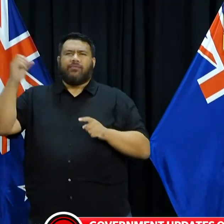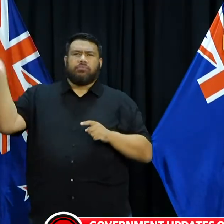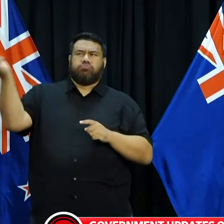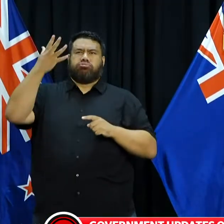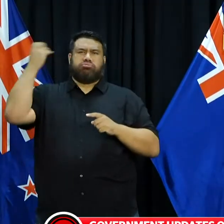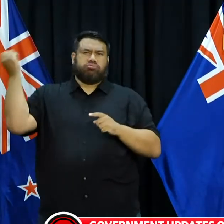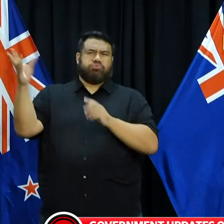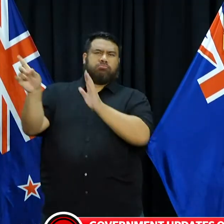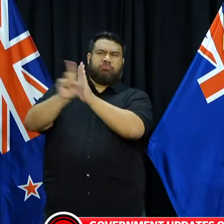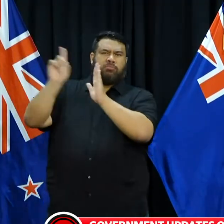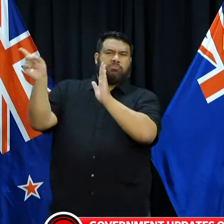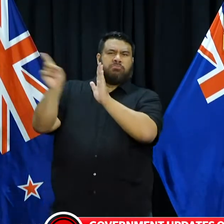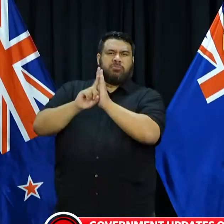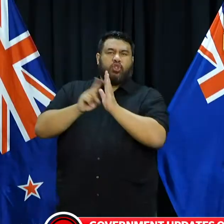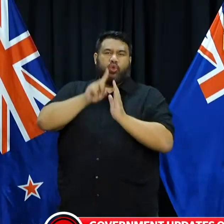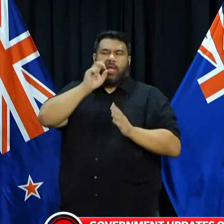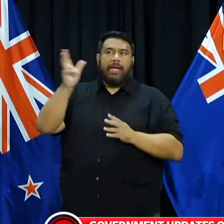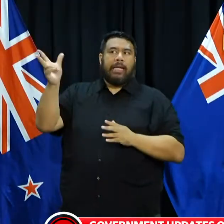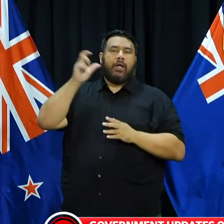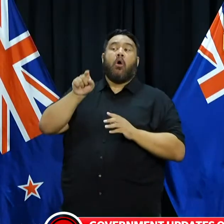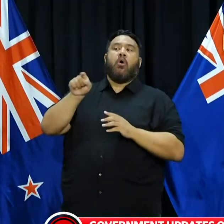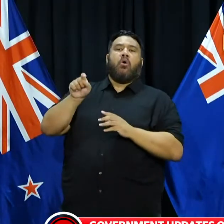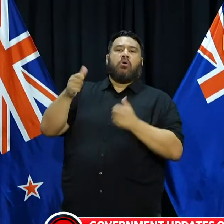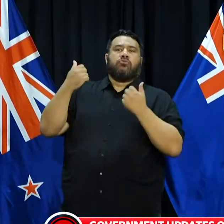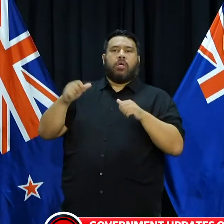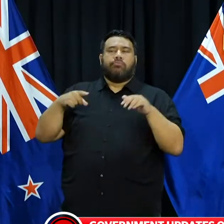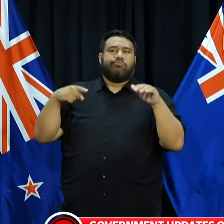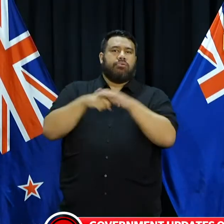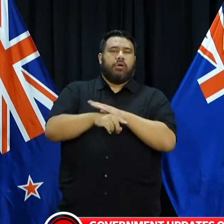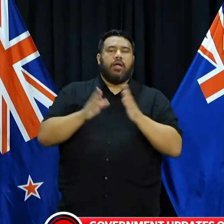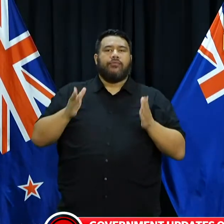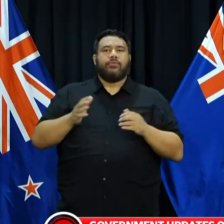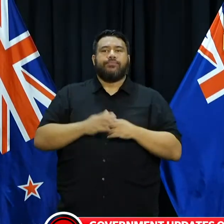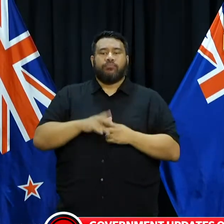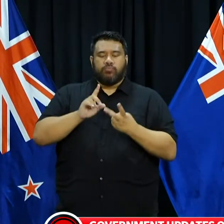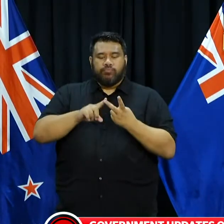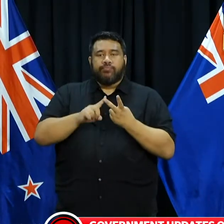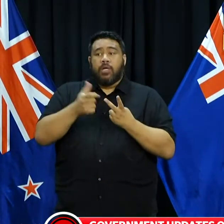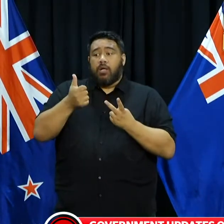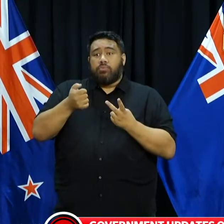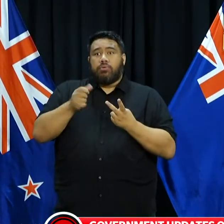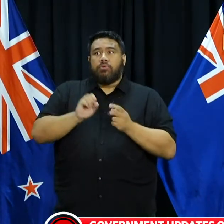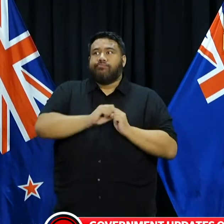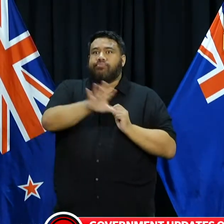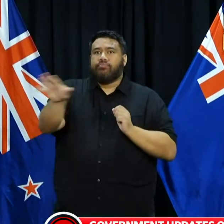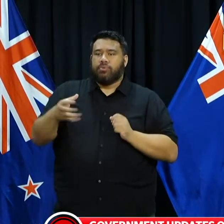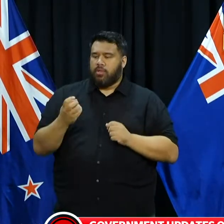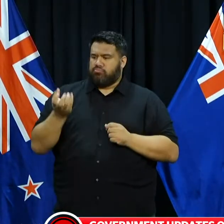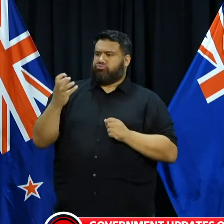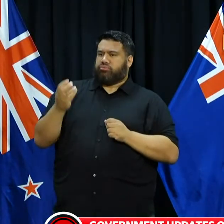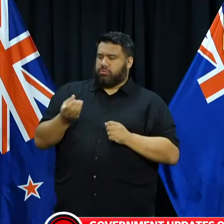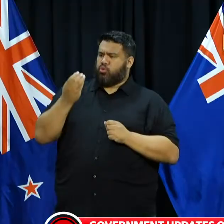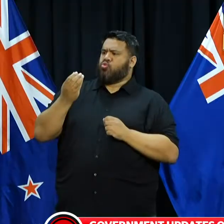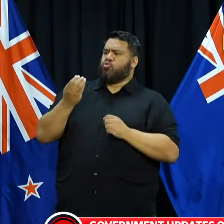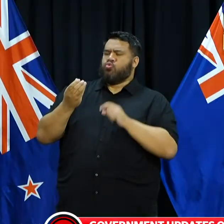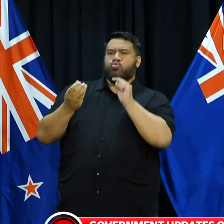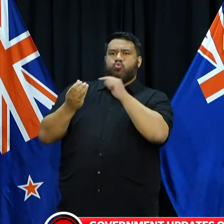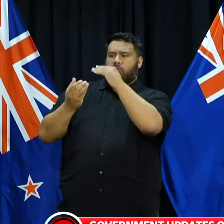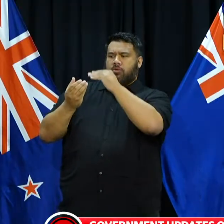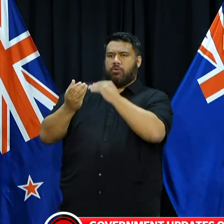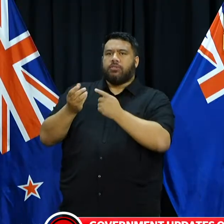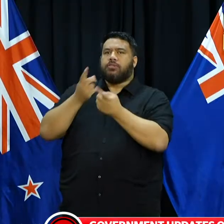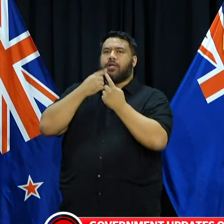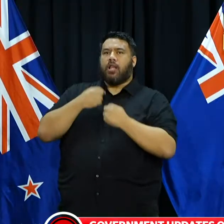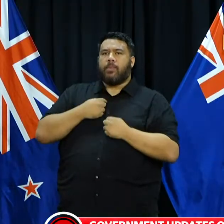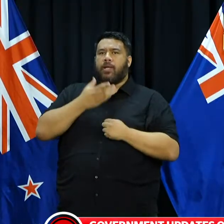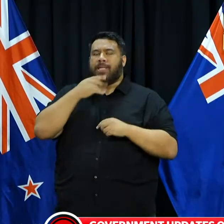emergency mobile alert, a series of EMAs, emergency mobile alerts, were issued to areas under land threat this morning, asking people to evacuate